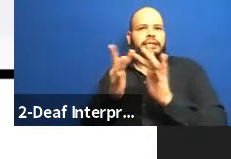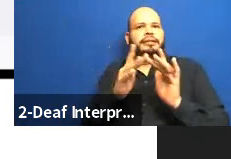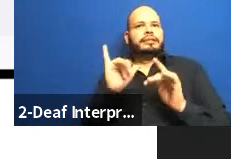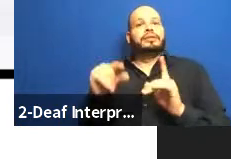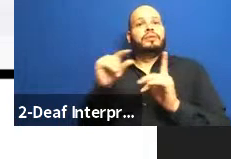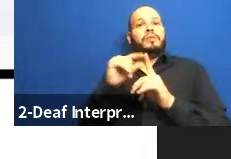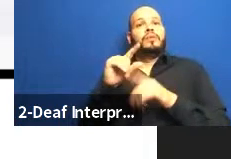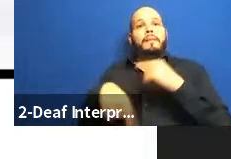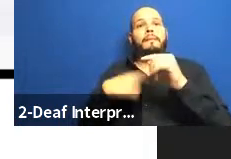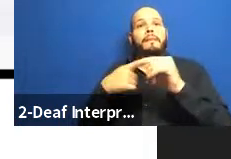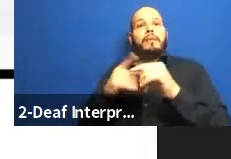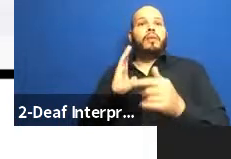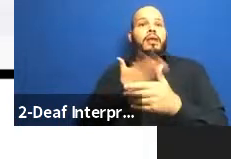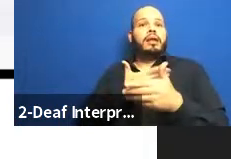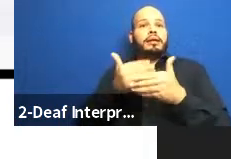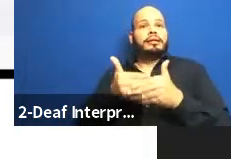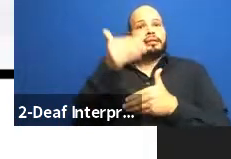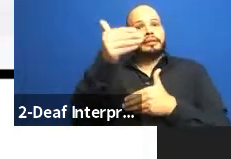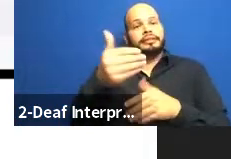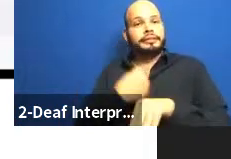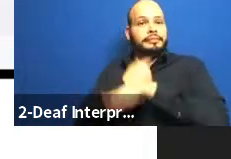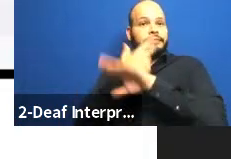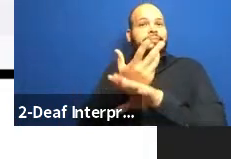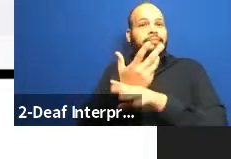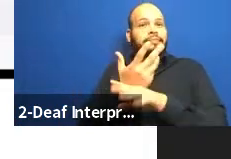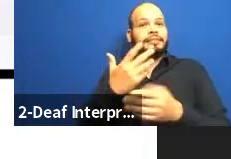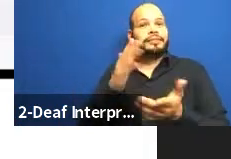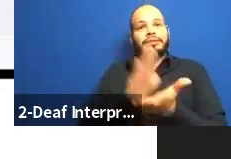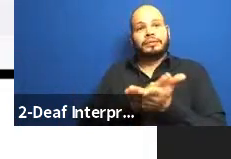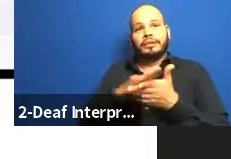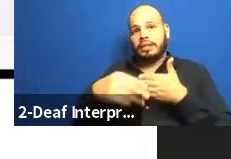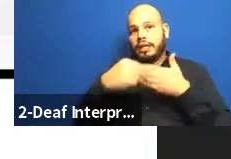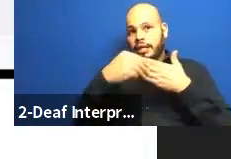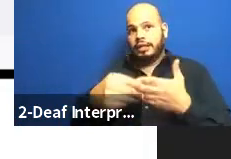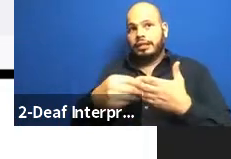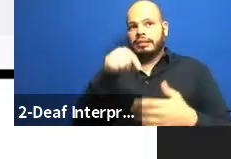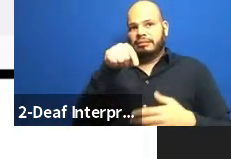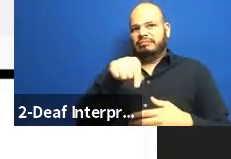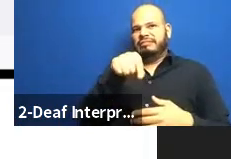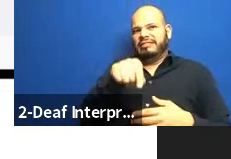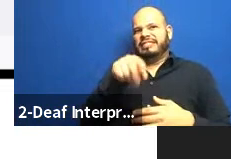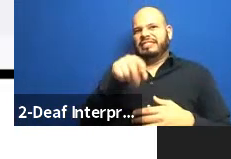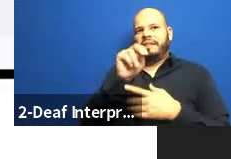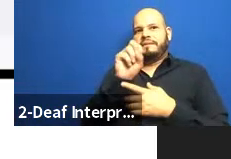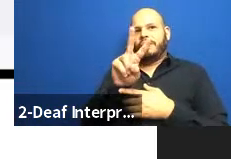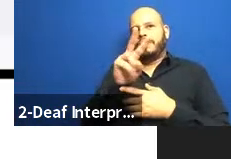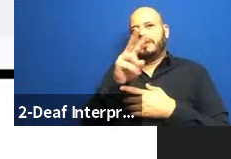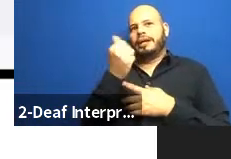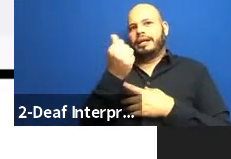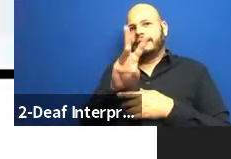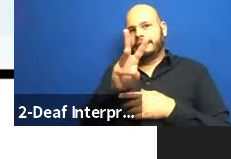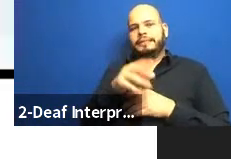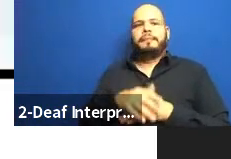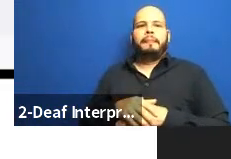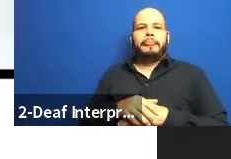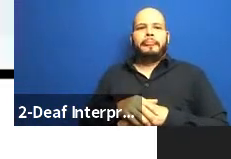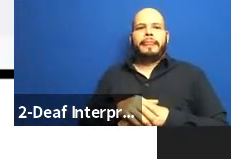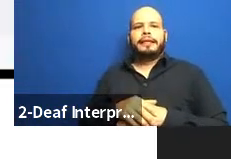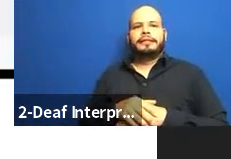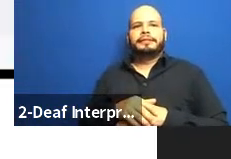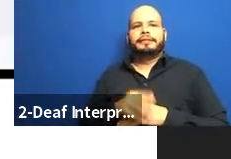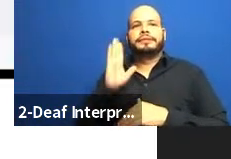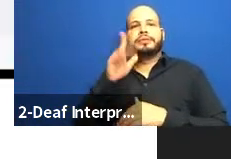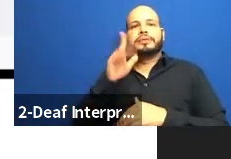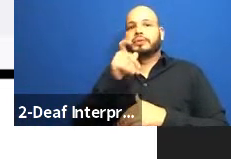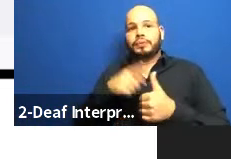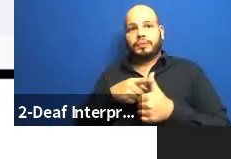Emily Bautista, Jen Johnson, Talia T.L. Lewis, and you can register now. The link will